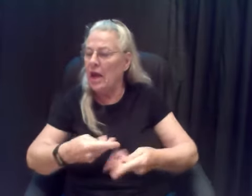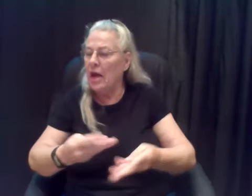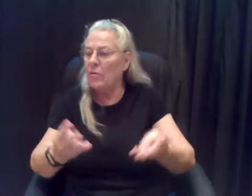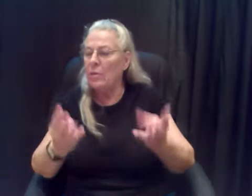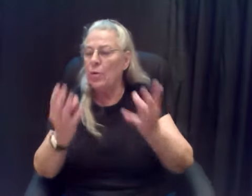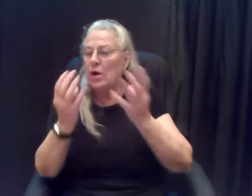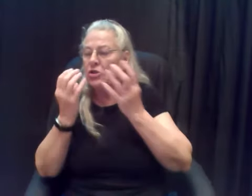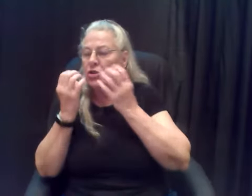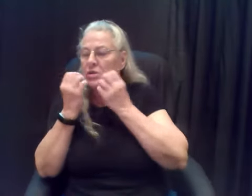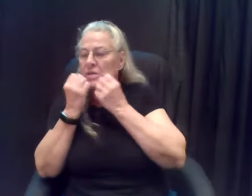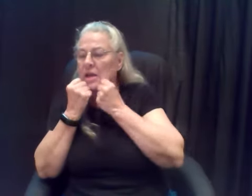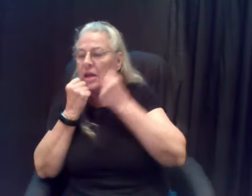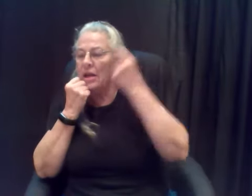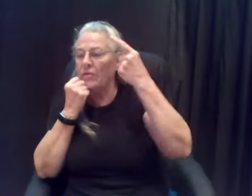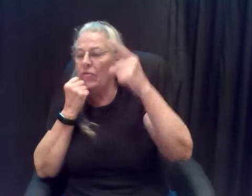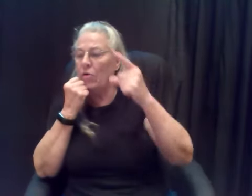scattering precious seed for the